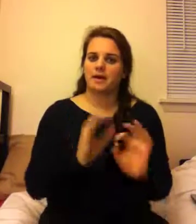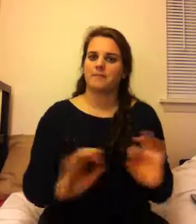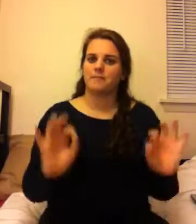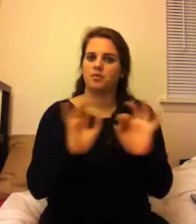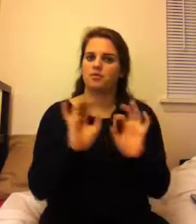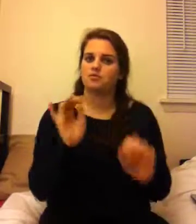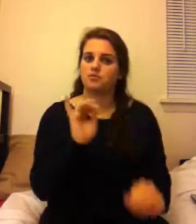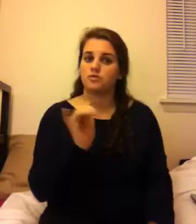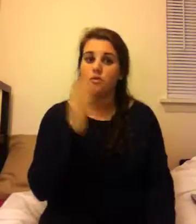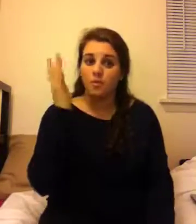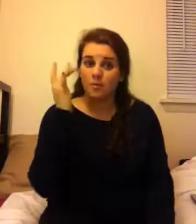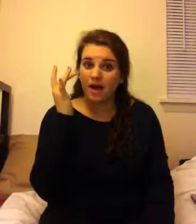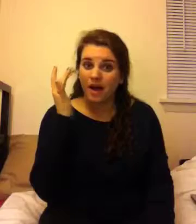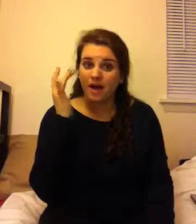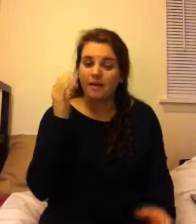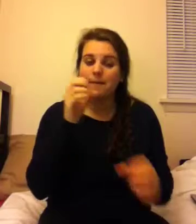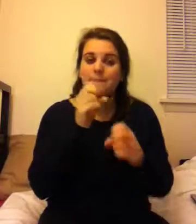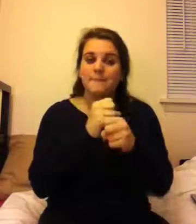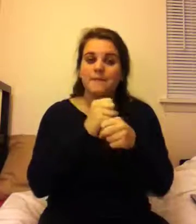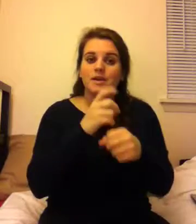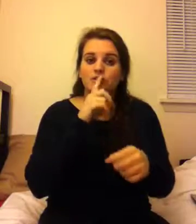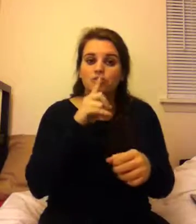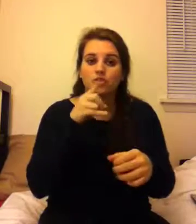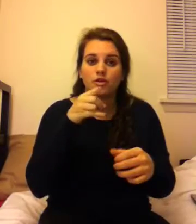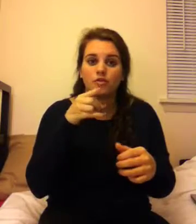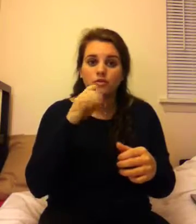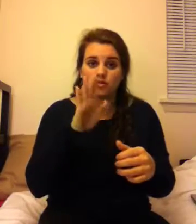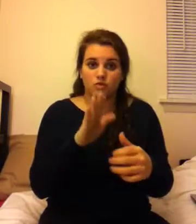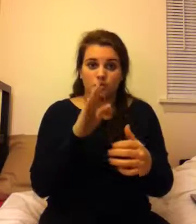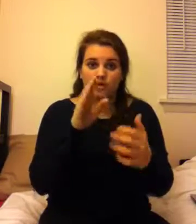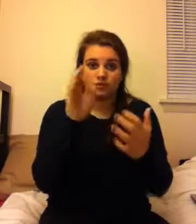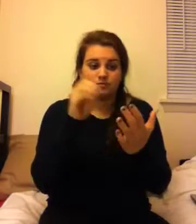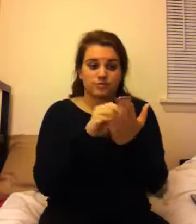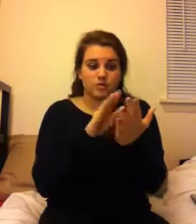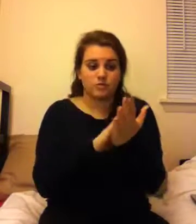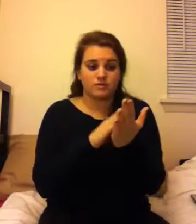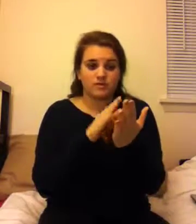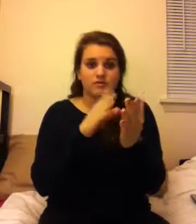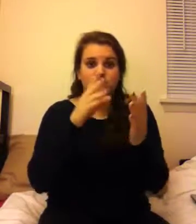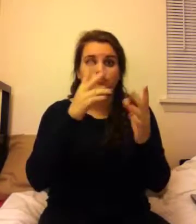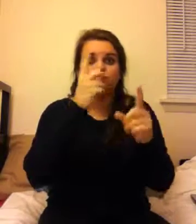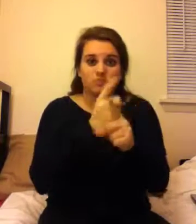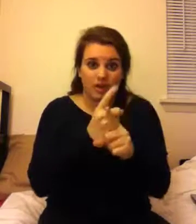accurate. If you have any questions, they could easily solve them for you,